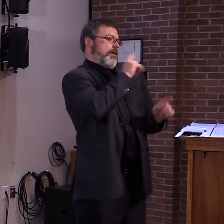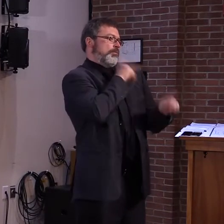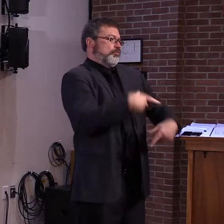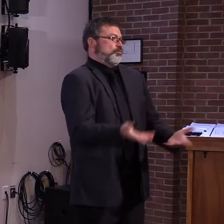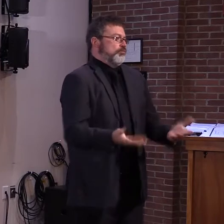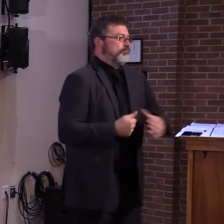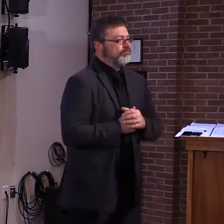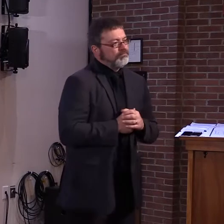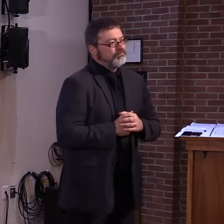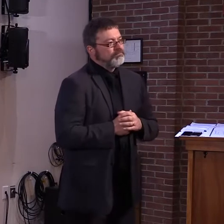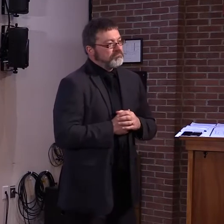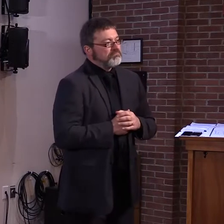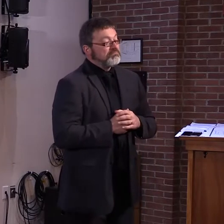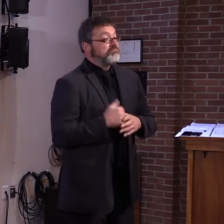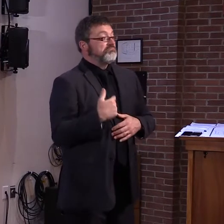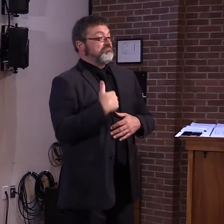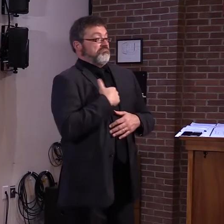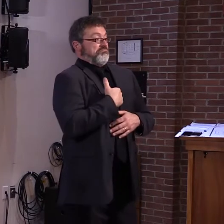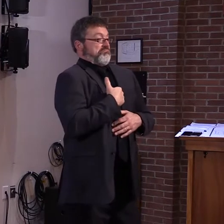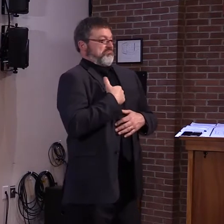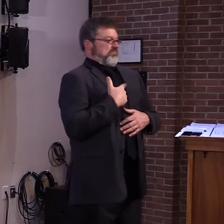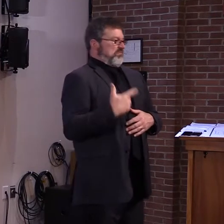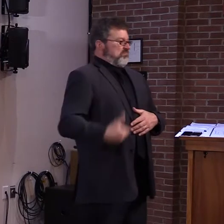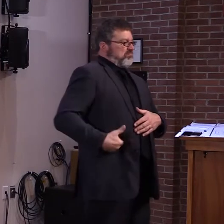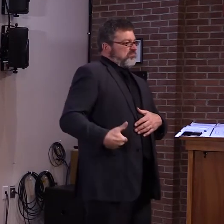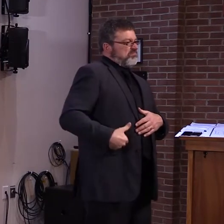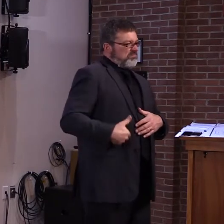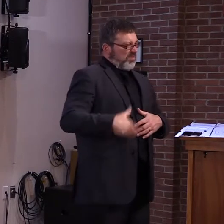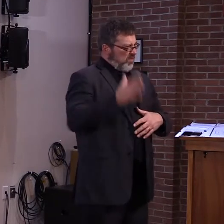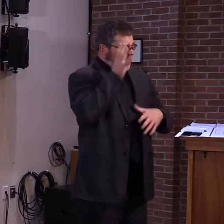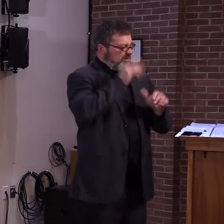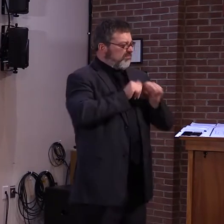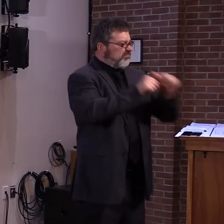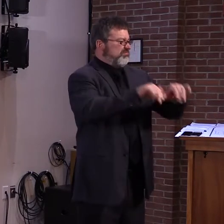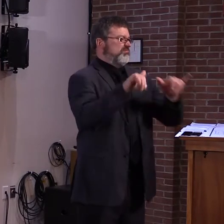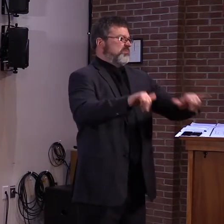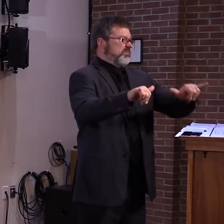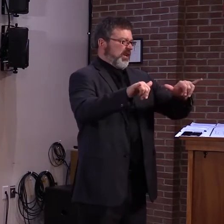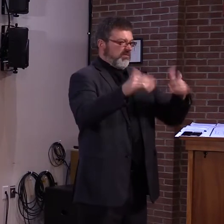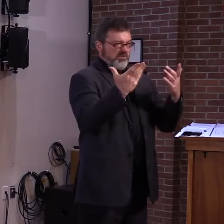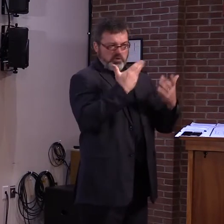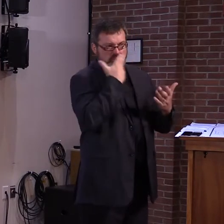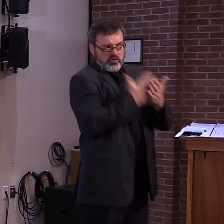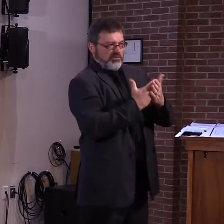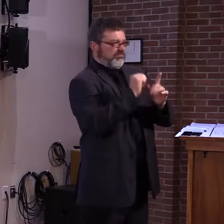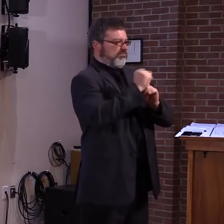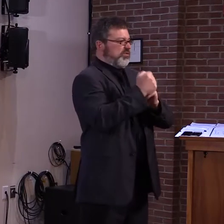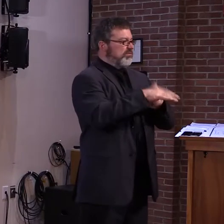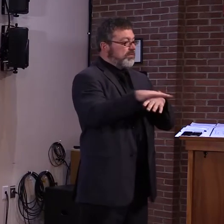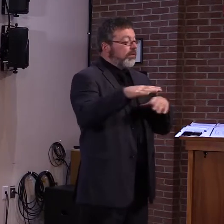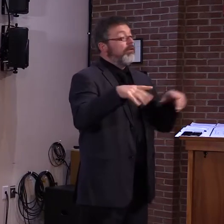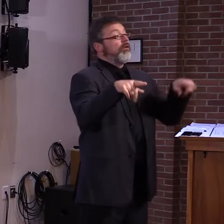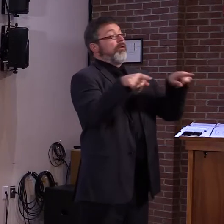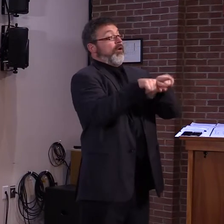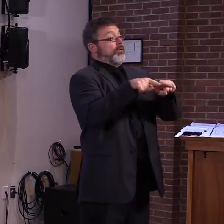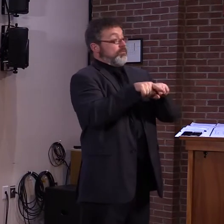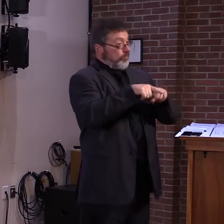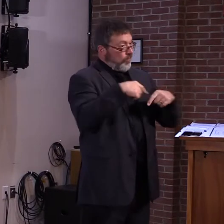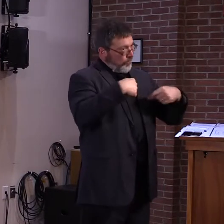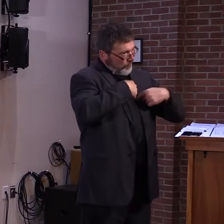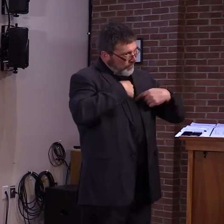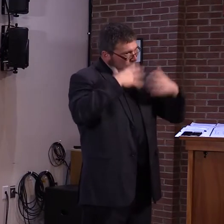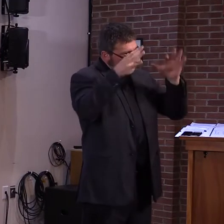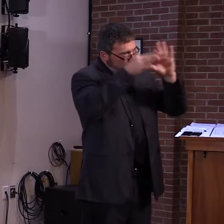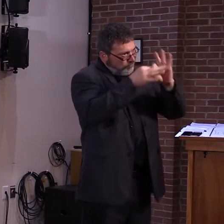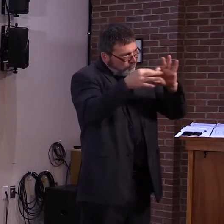I really think we're going to have continued success as we move forward, given the health guidelines that we have imposed on these